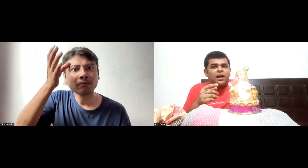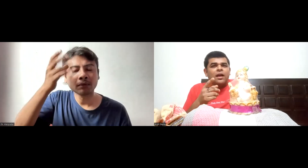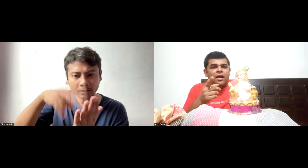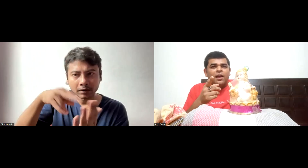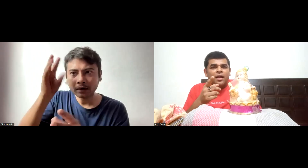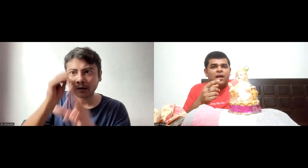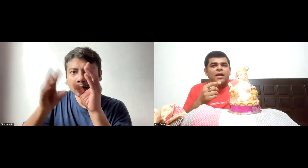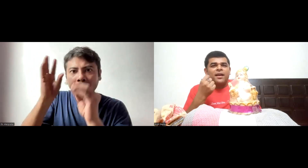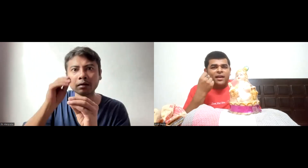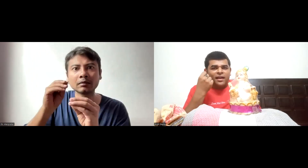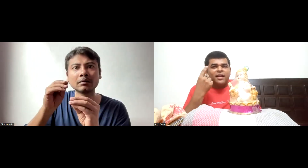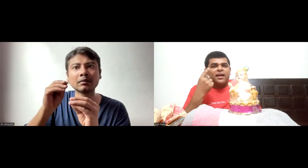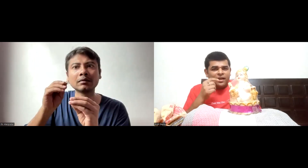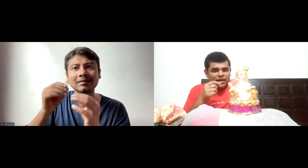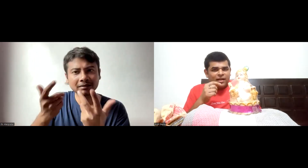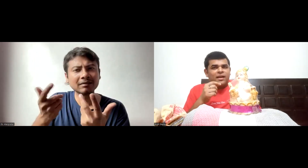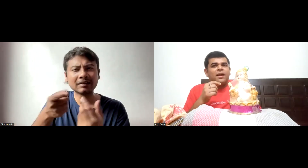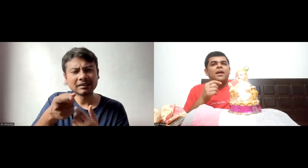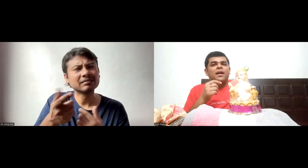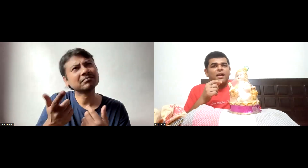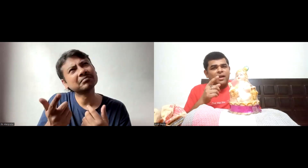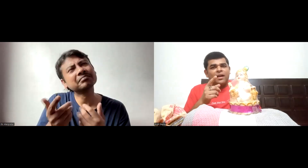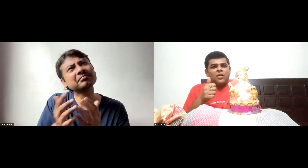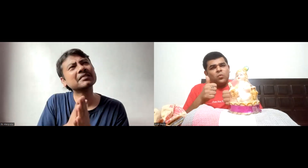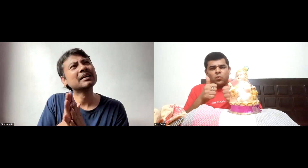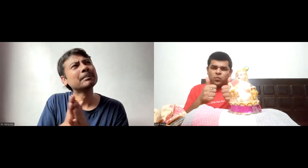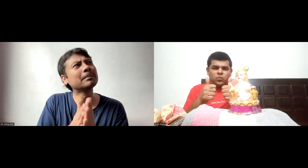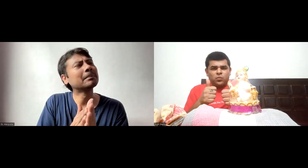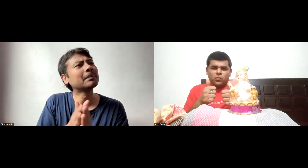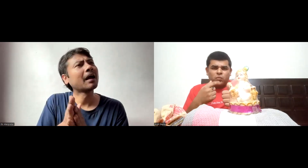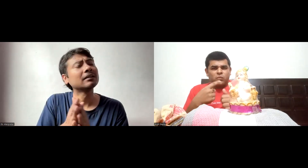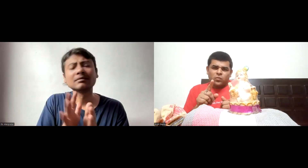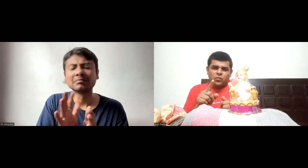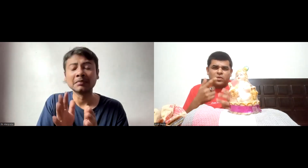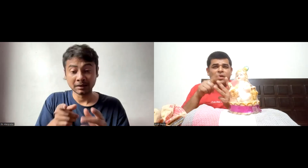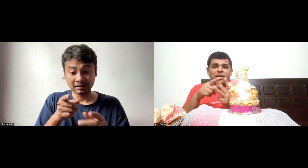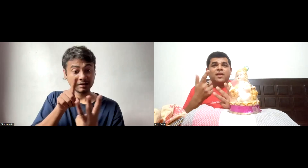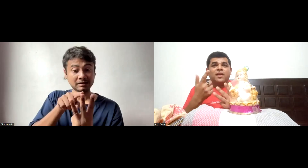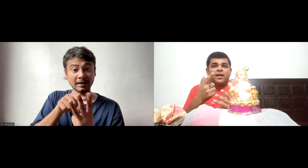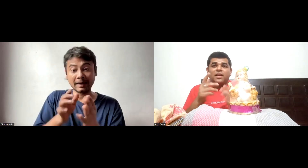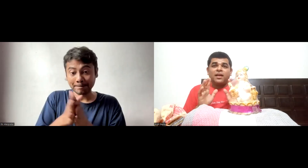See, that mode of passion is more to do with power and money and status.